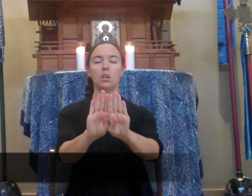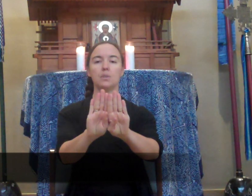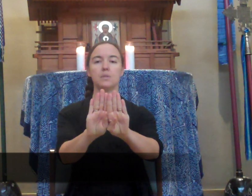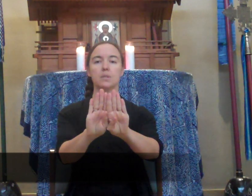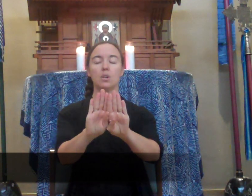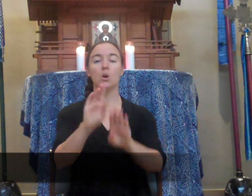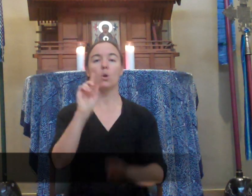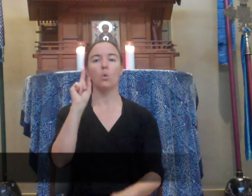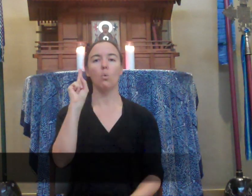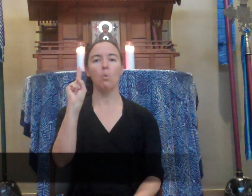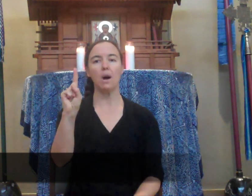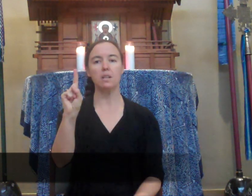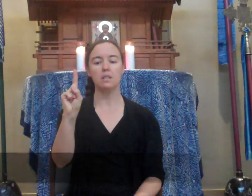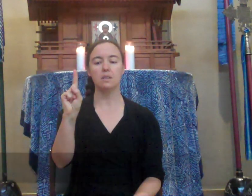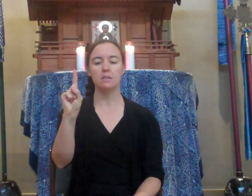walls one.